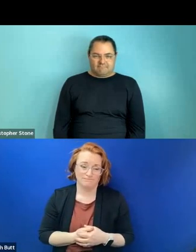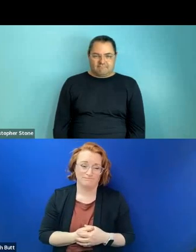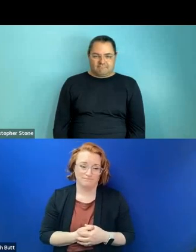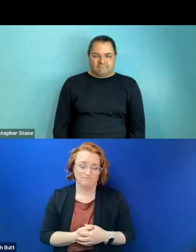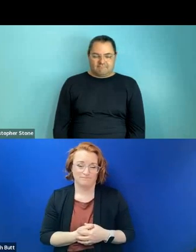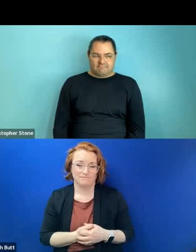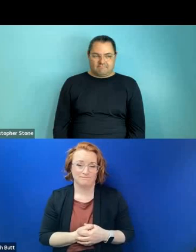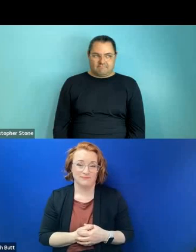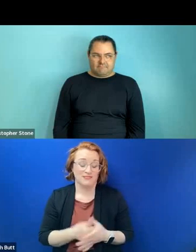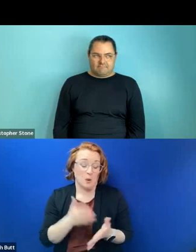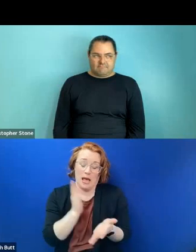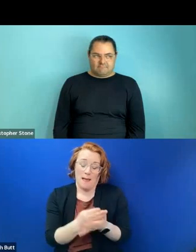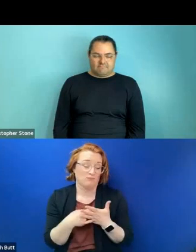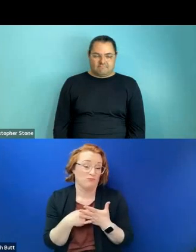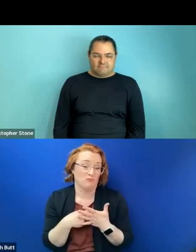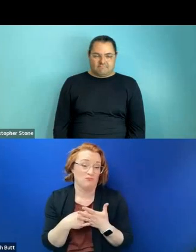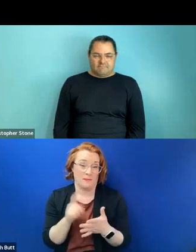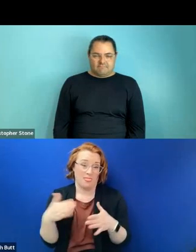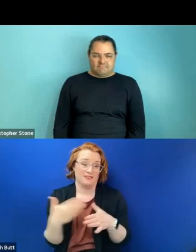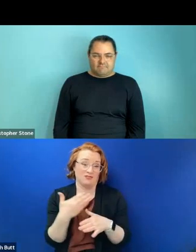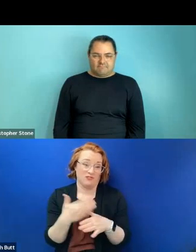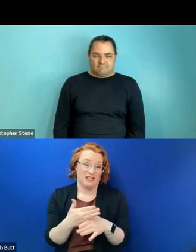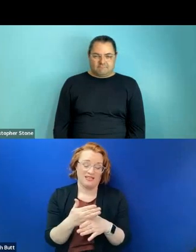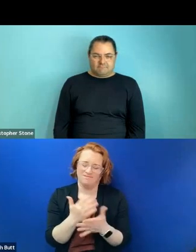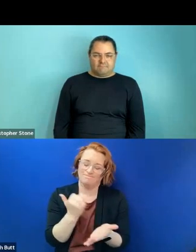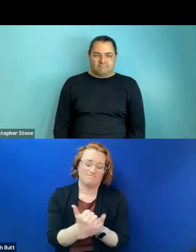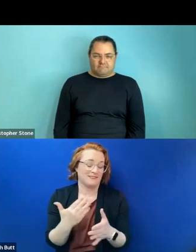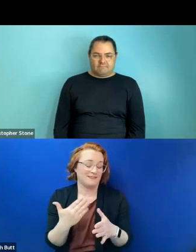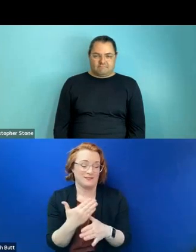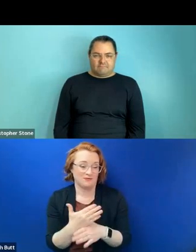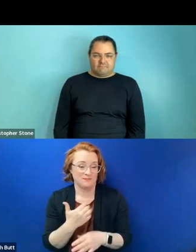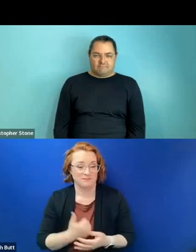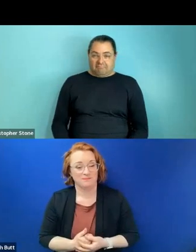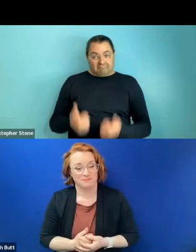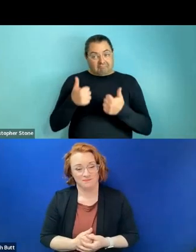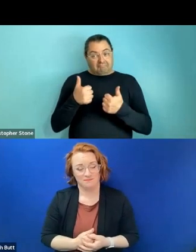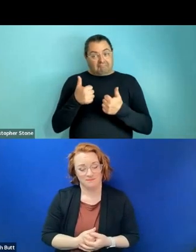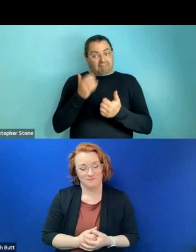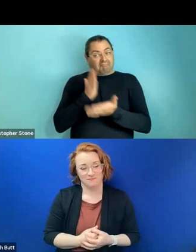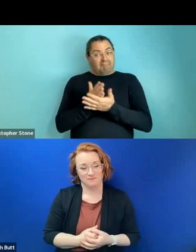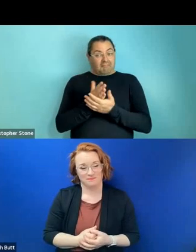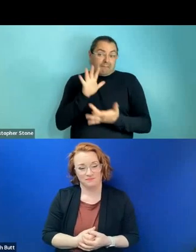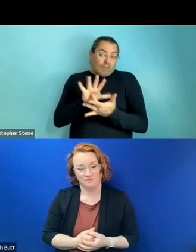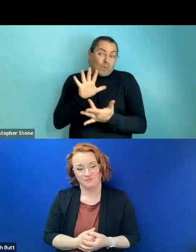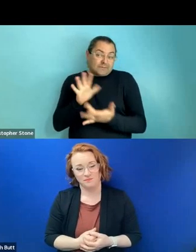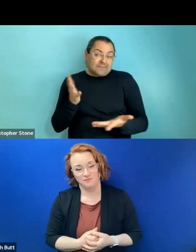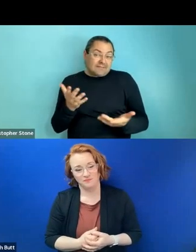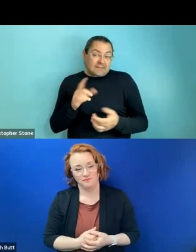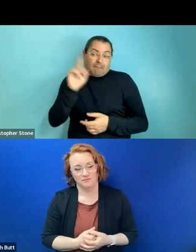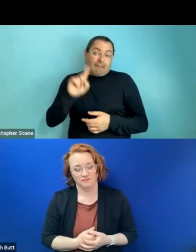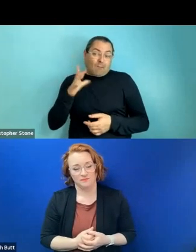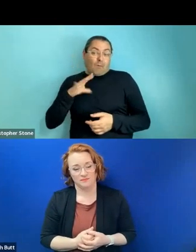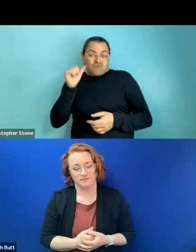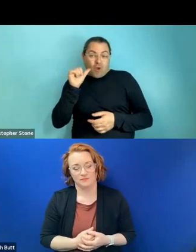So I can absolutely recommend it as a career. It's a fantastic career. Yeah, well, I mean, that's an important question. People always